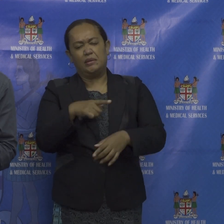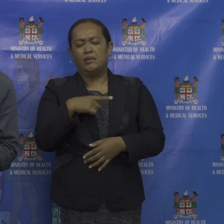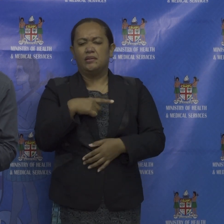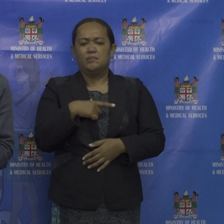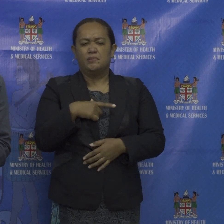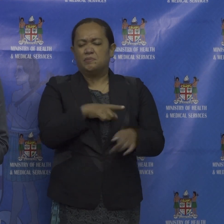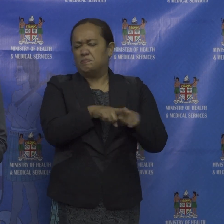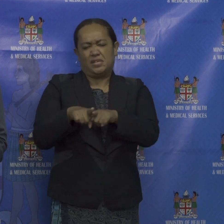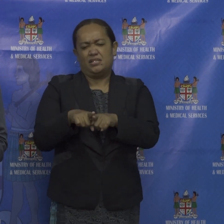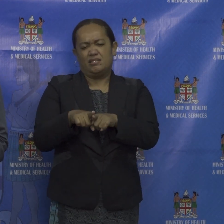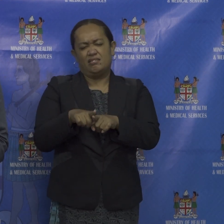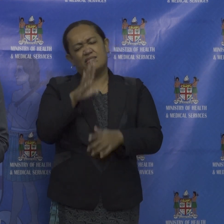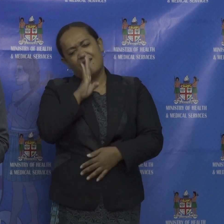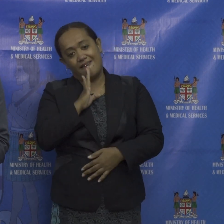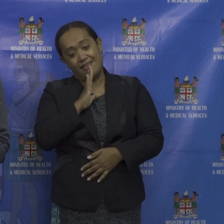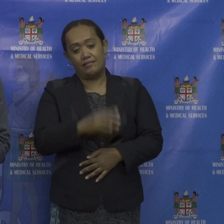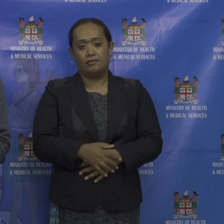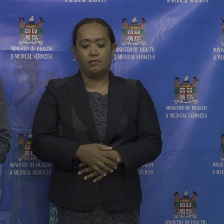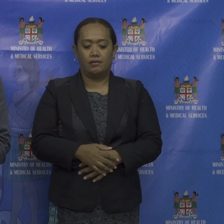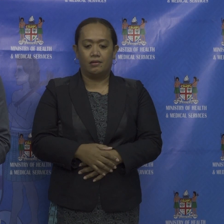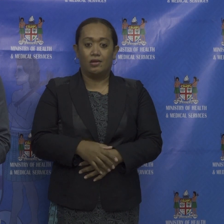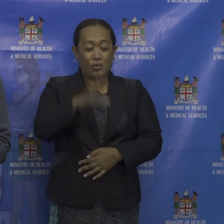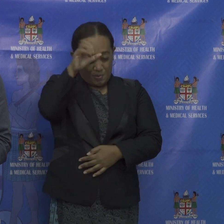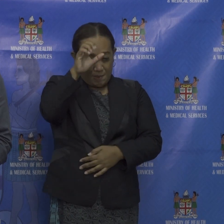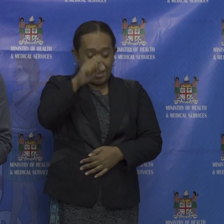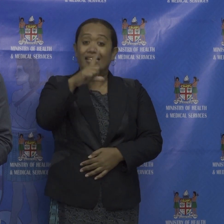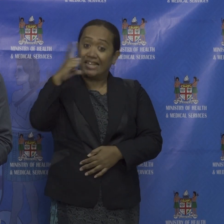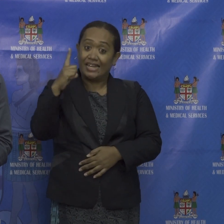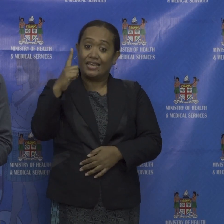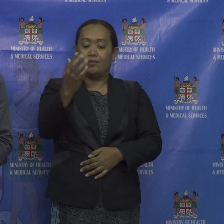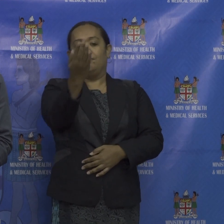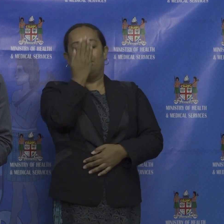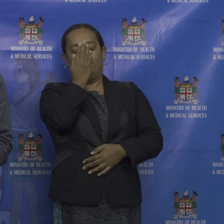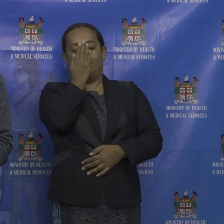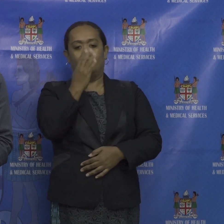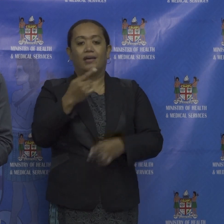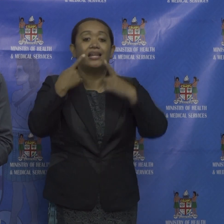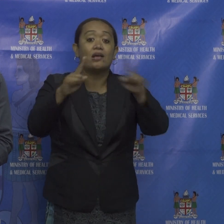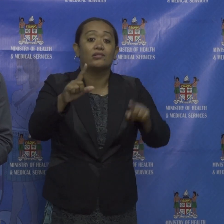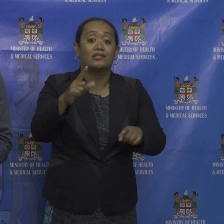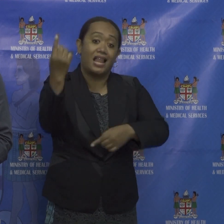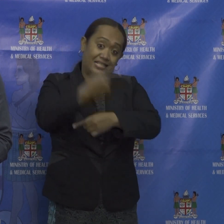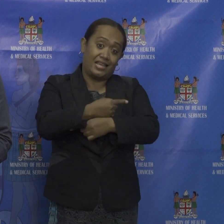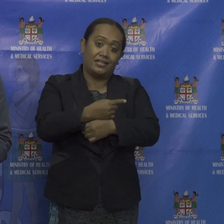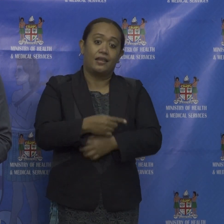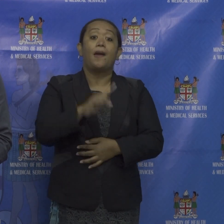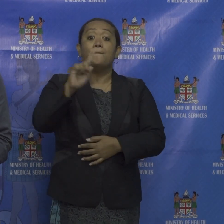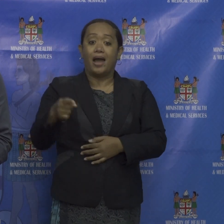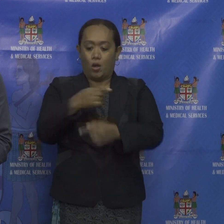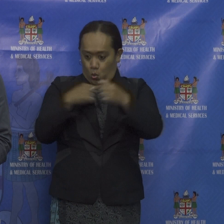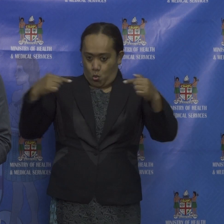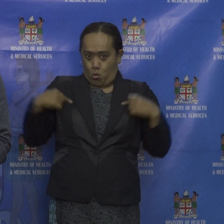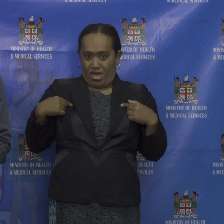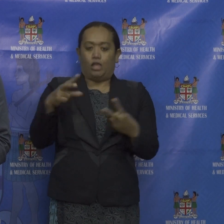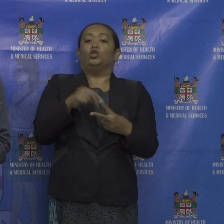We actually learned of this gentleman's passing just before our announcement last night. But we chose